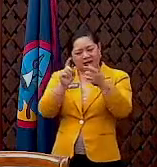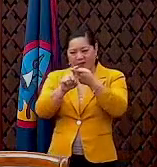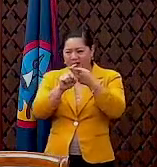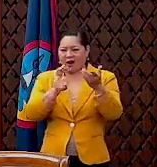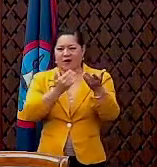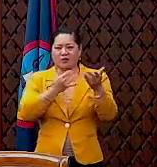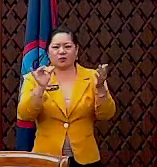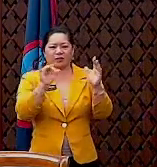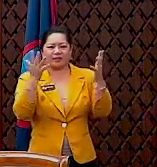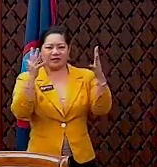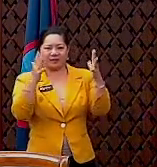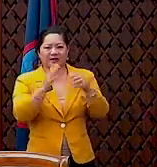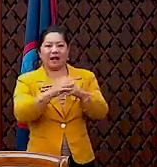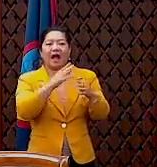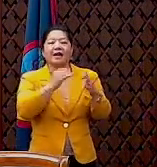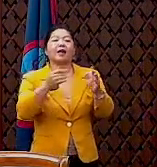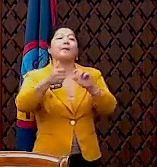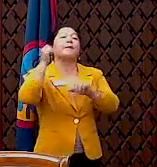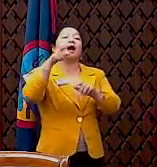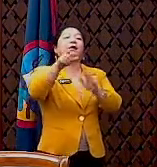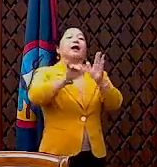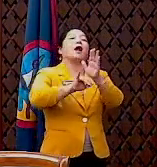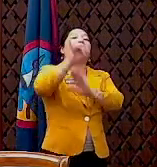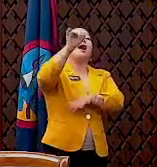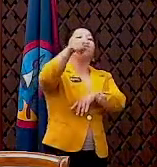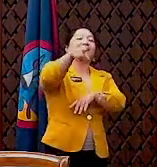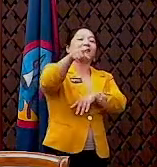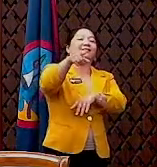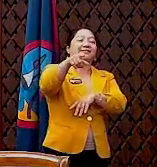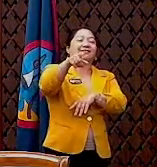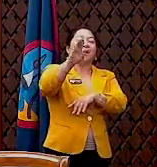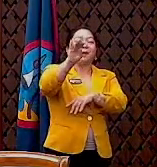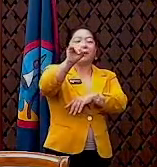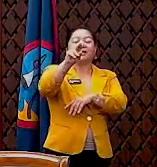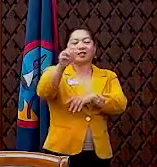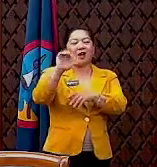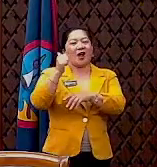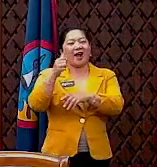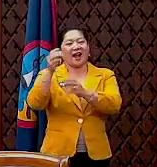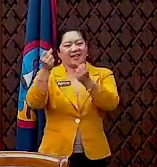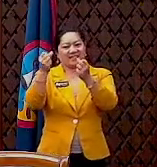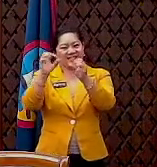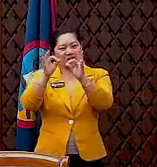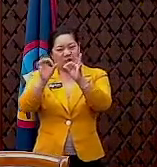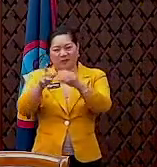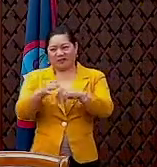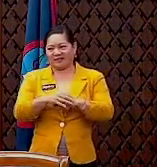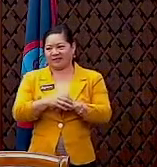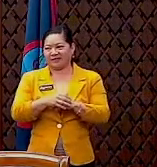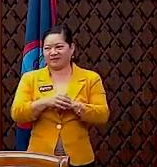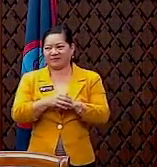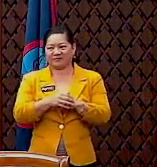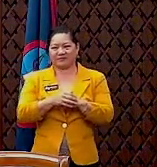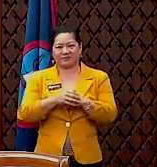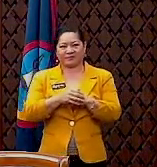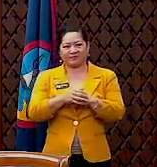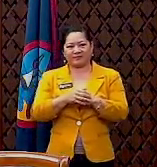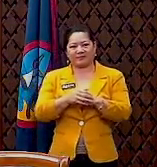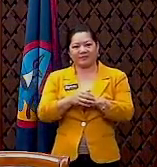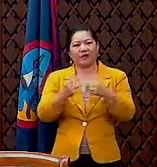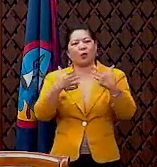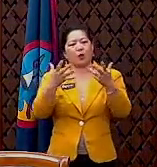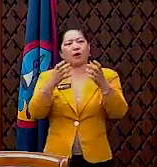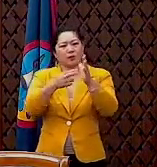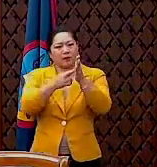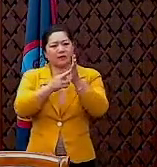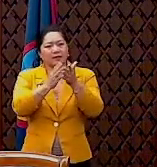of ours. And in the back, Mr. Evangelist Ivan Babata, also our ASL interpreter. I also wanted